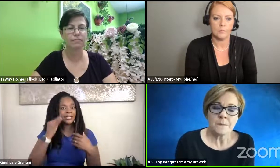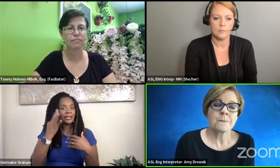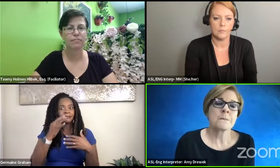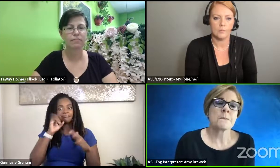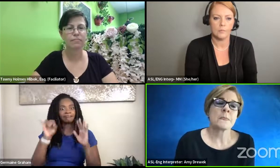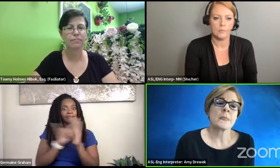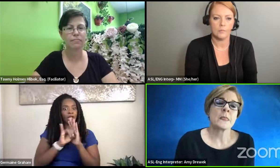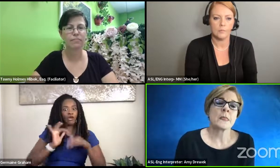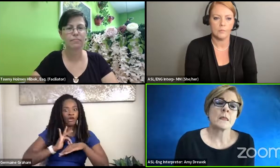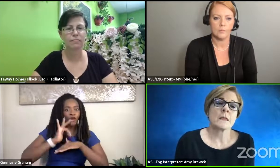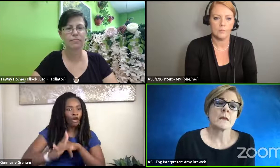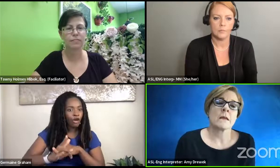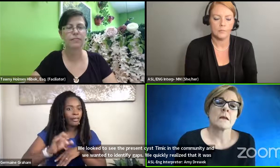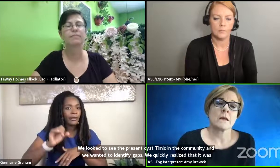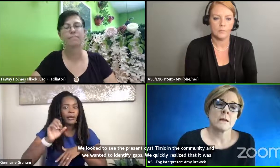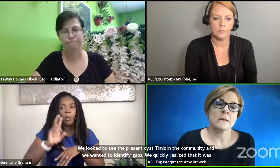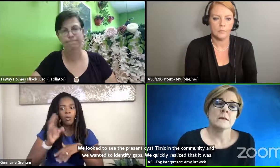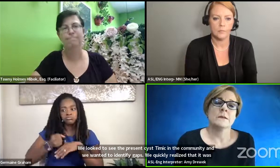unique.